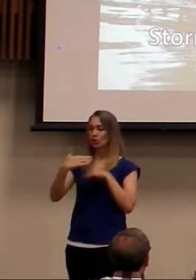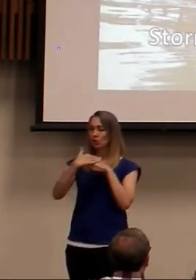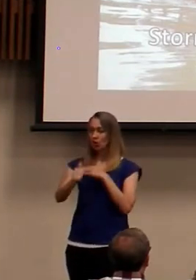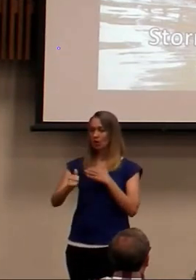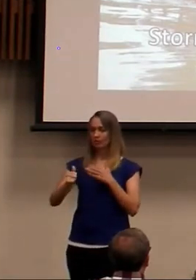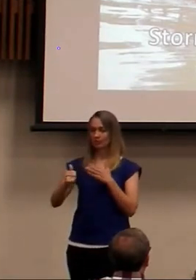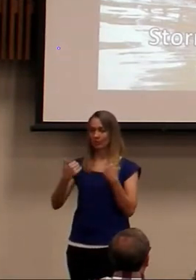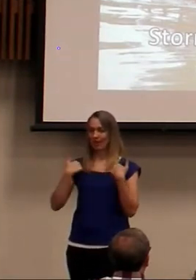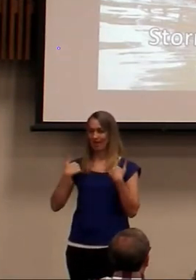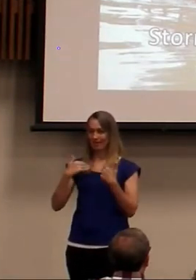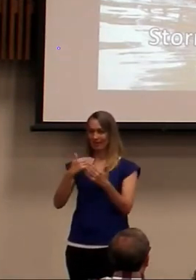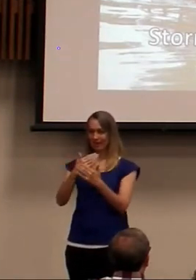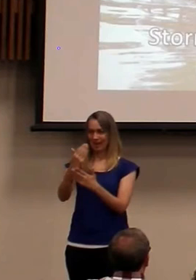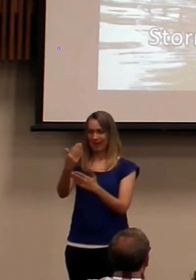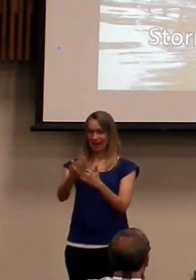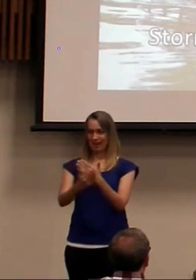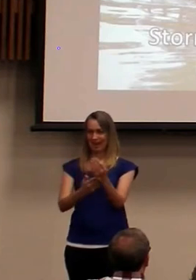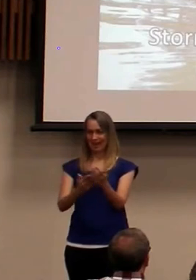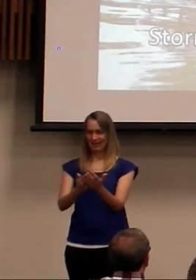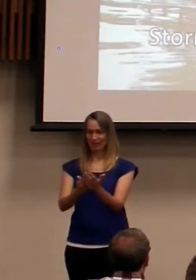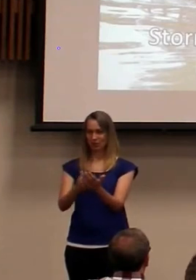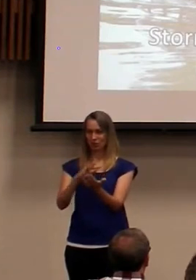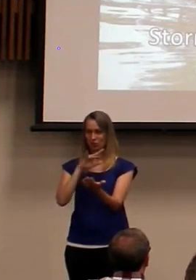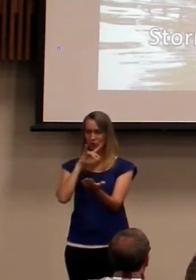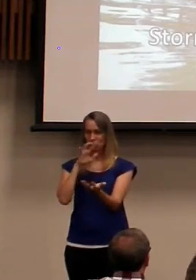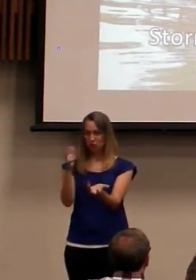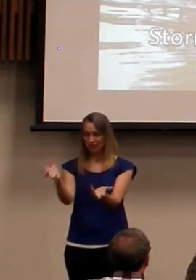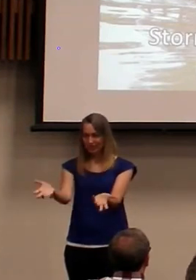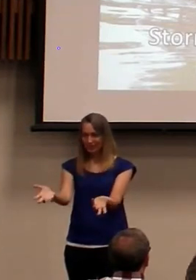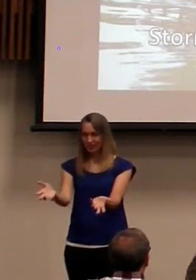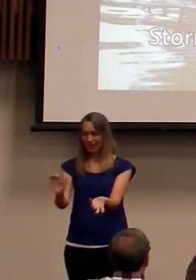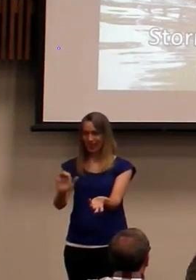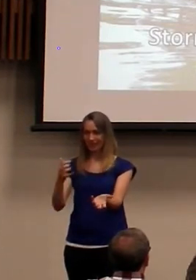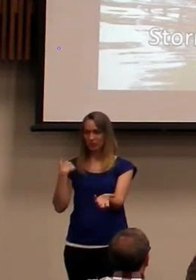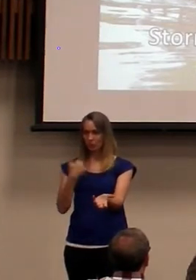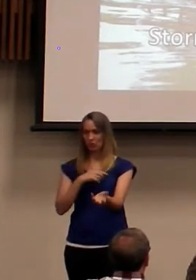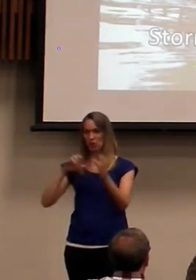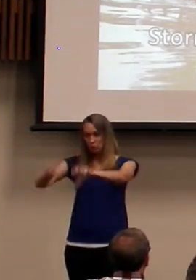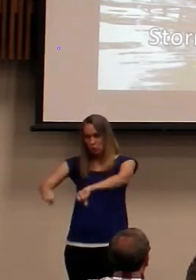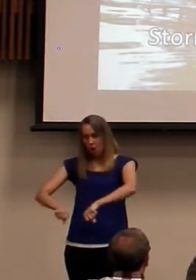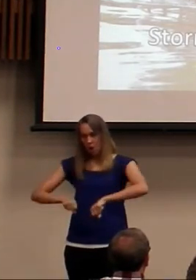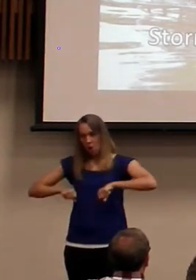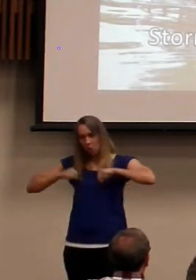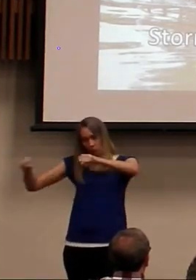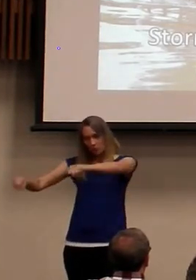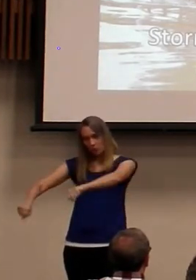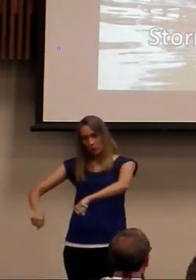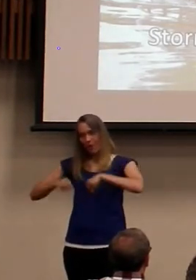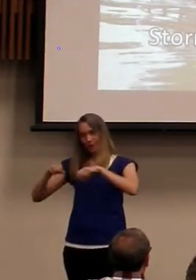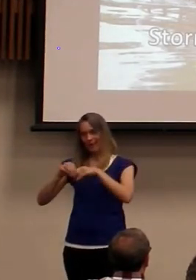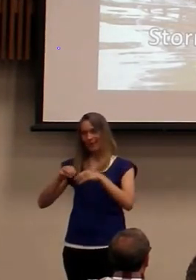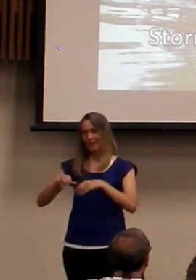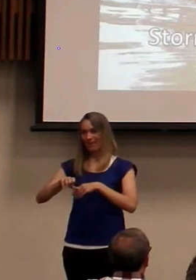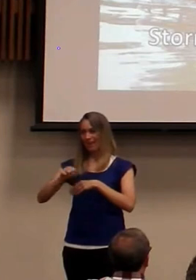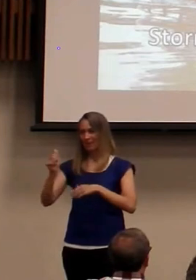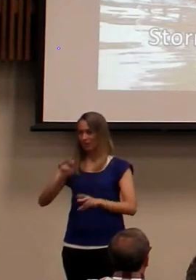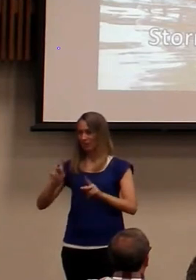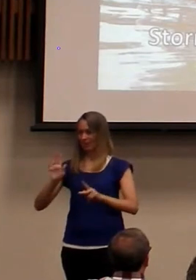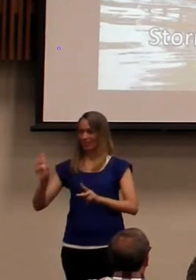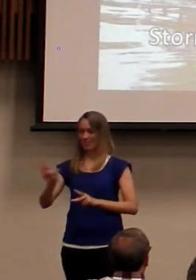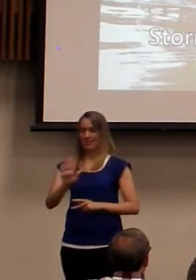dirty, to get splinters in our fingers as we row with reckless abandon in the lives of others as they go